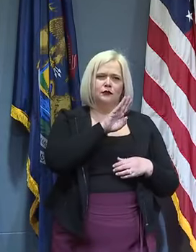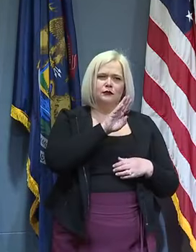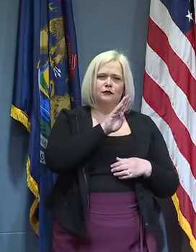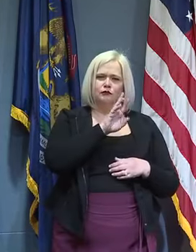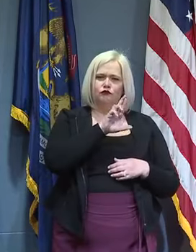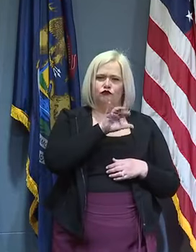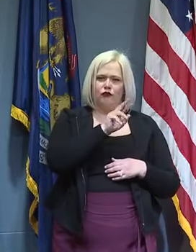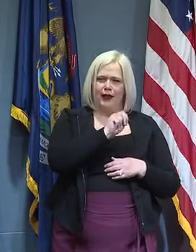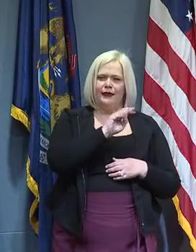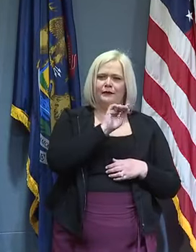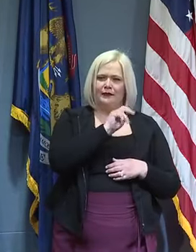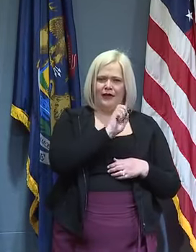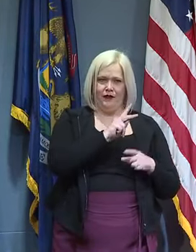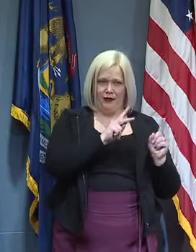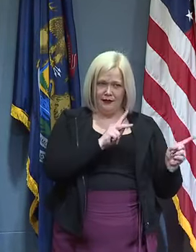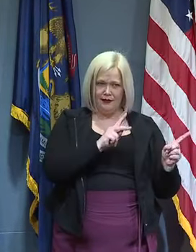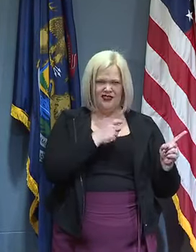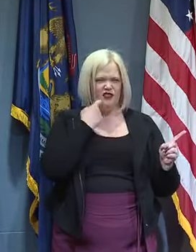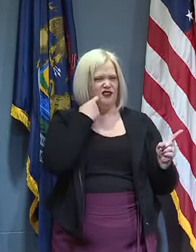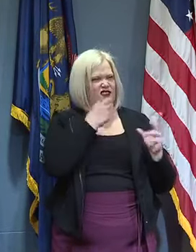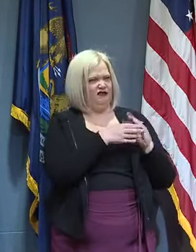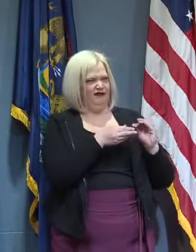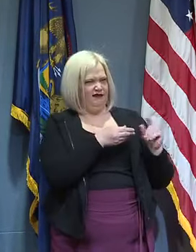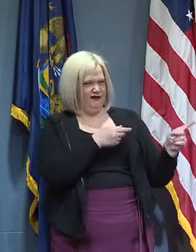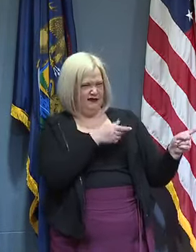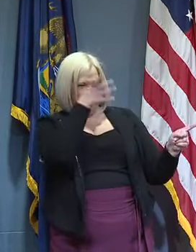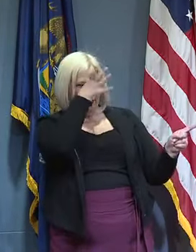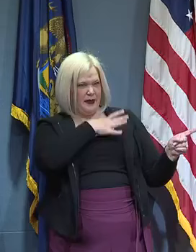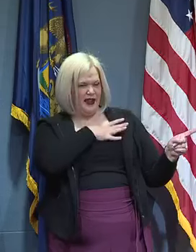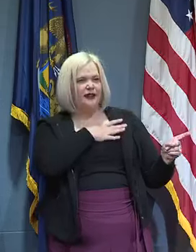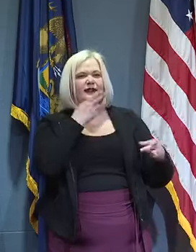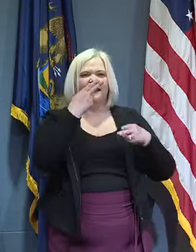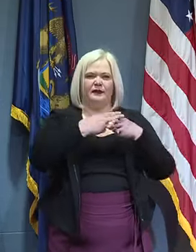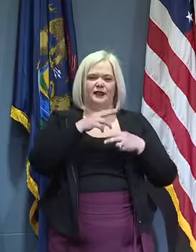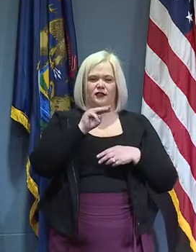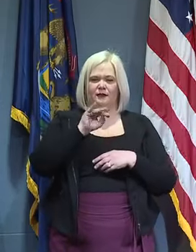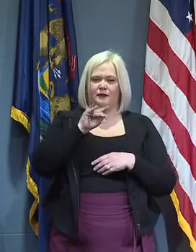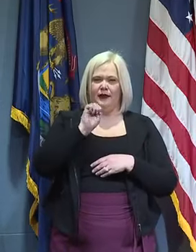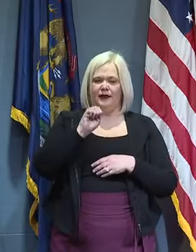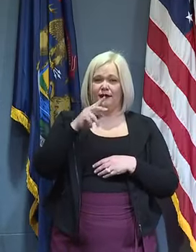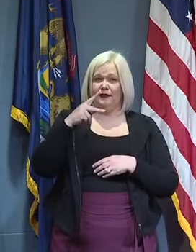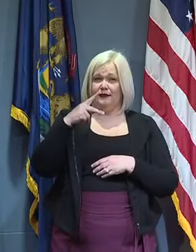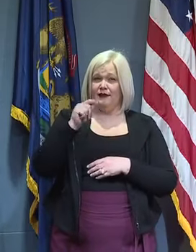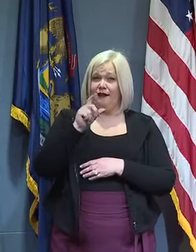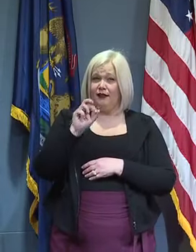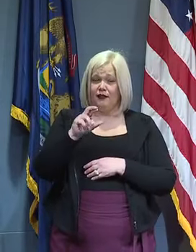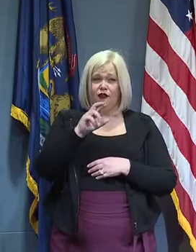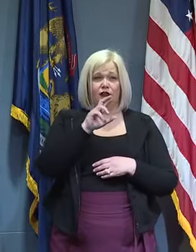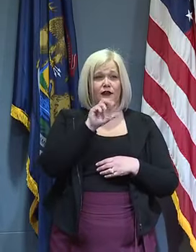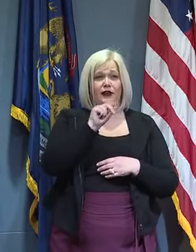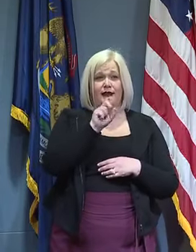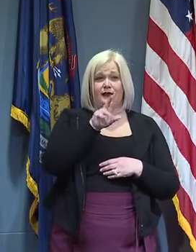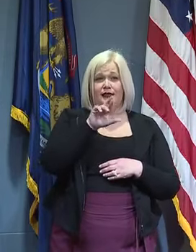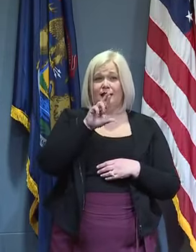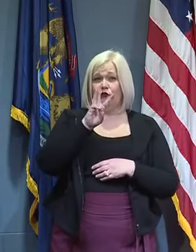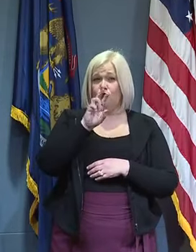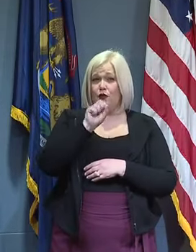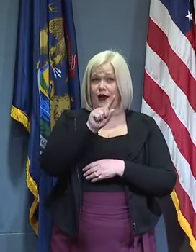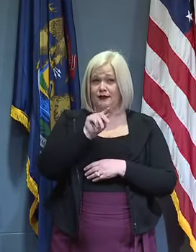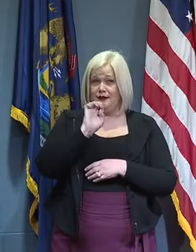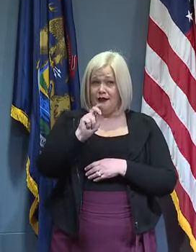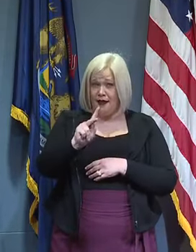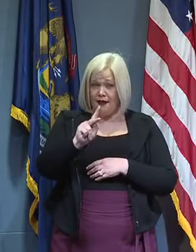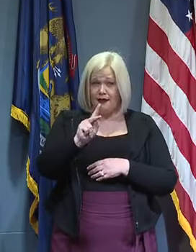with Bart Mallow, who you just heard from. He mentioned Mike Haller and Andy Wozniak of Wallbridge. At